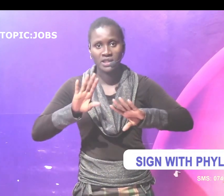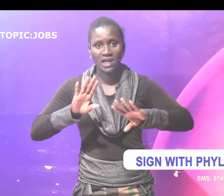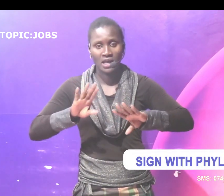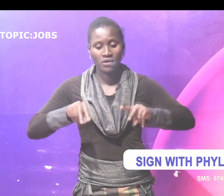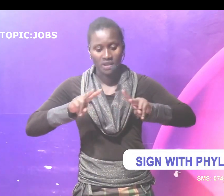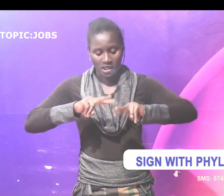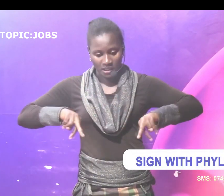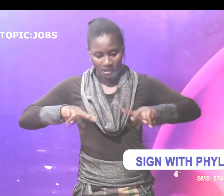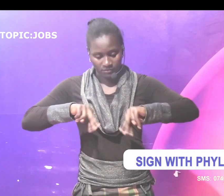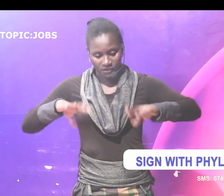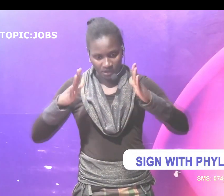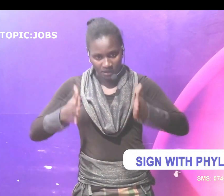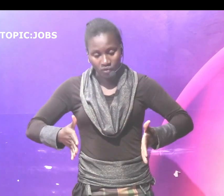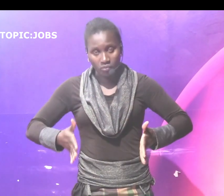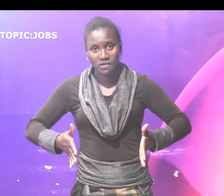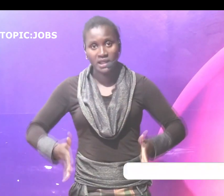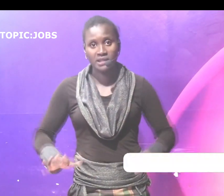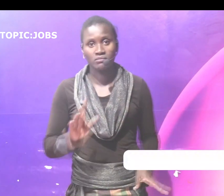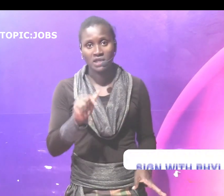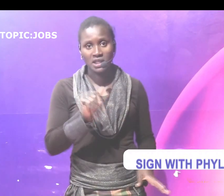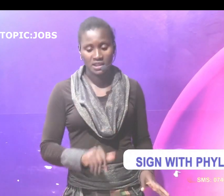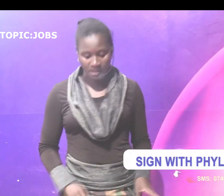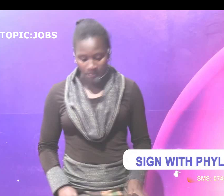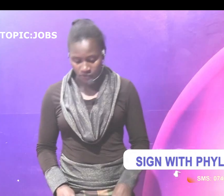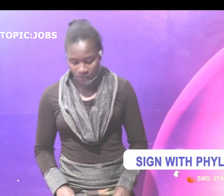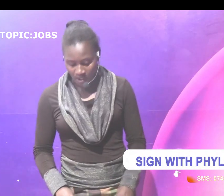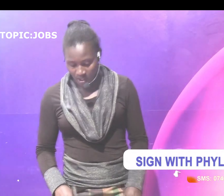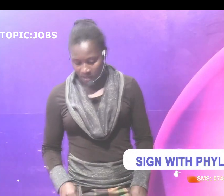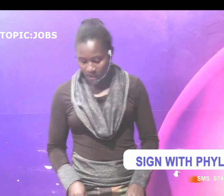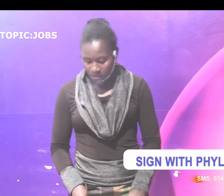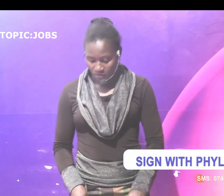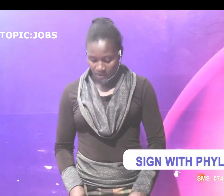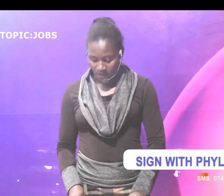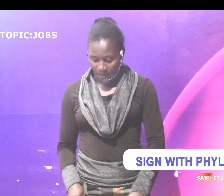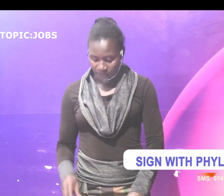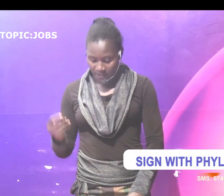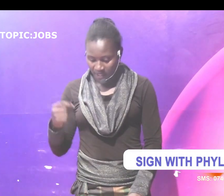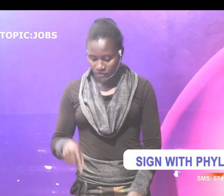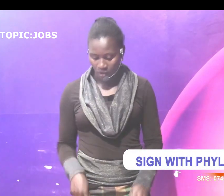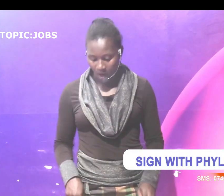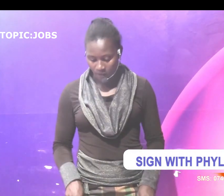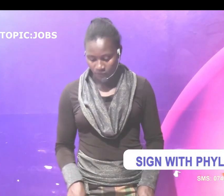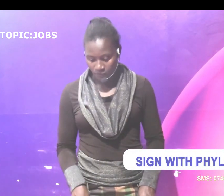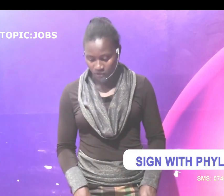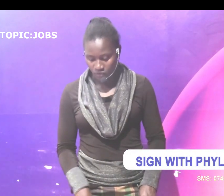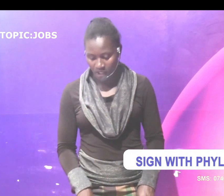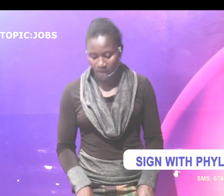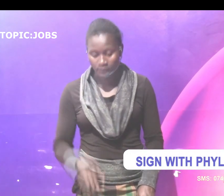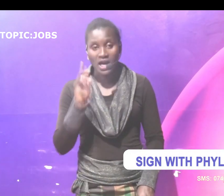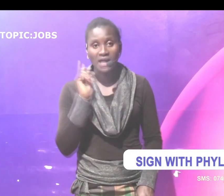noun, all personals, meaning it is a person. And then when after that we have, what do we have?